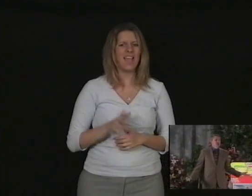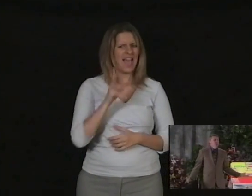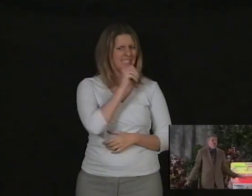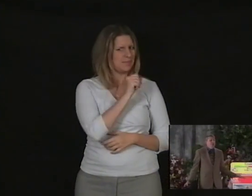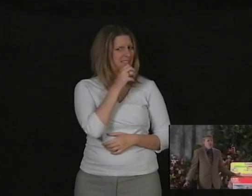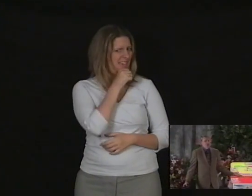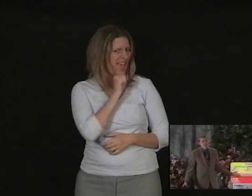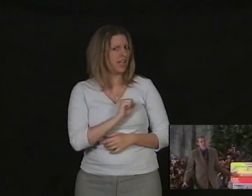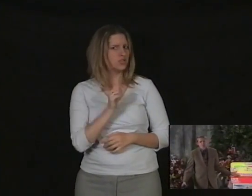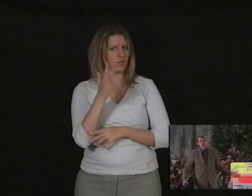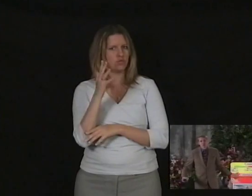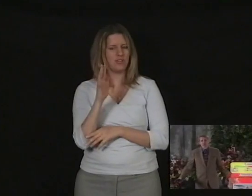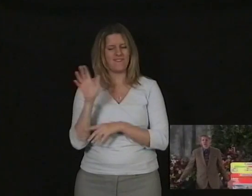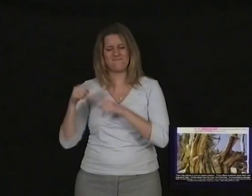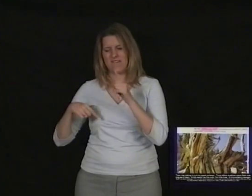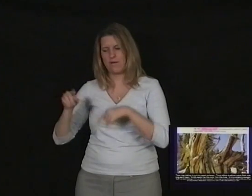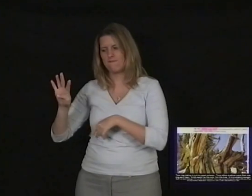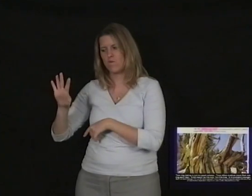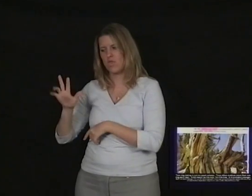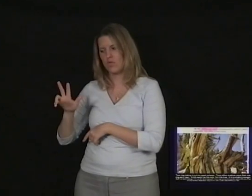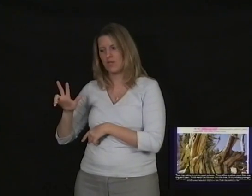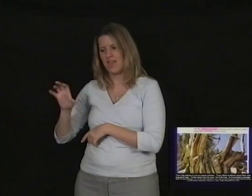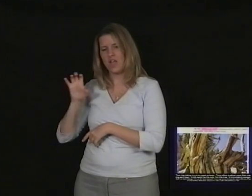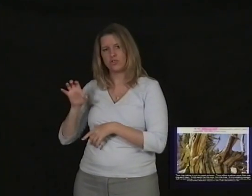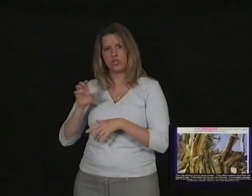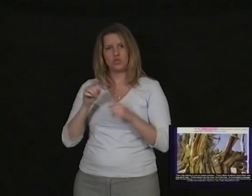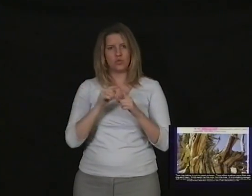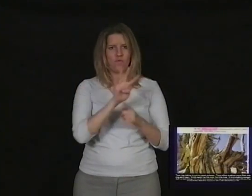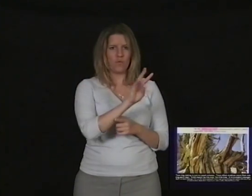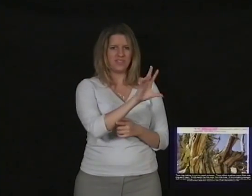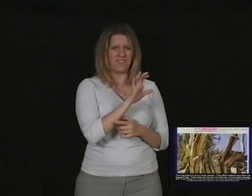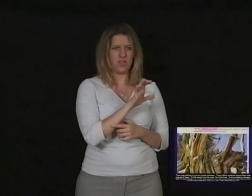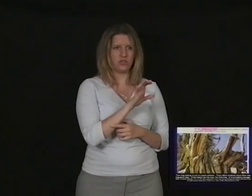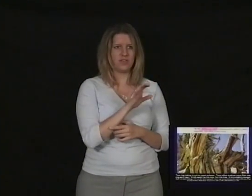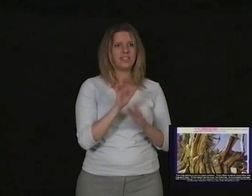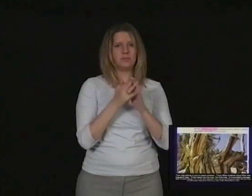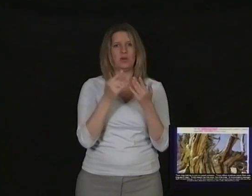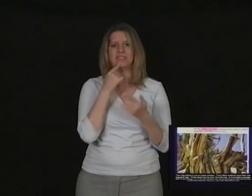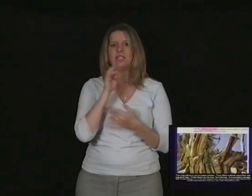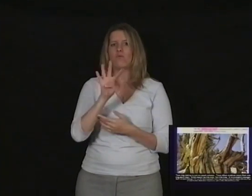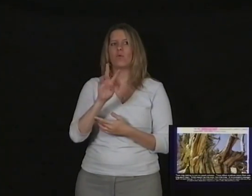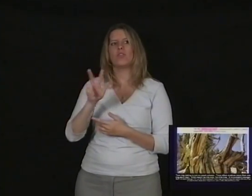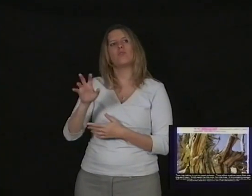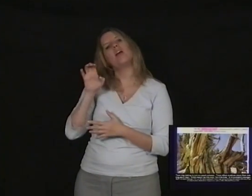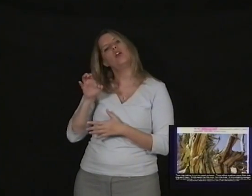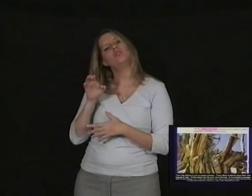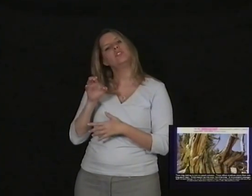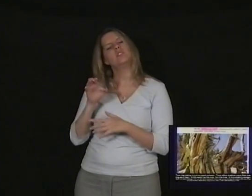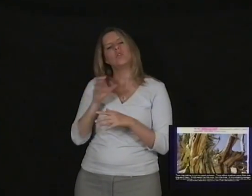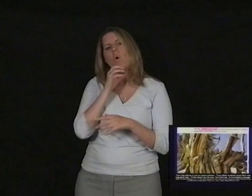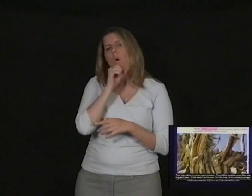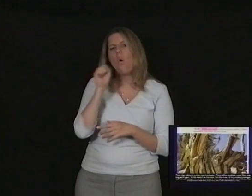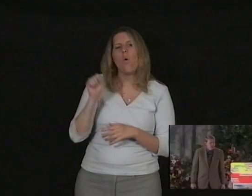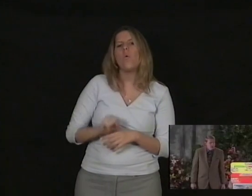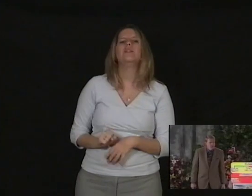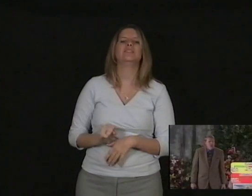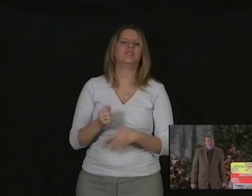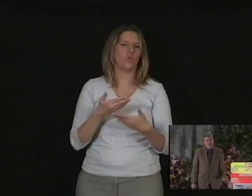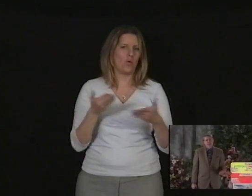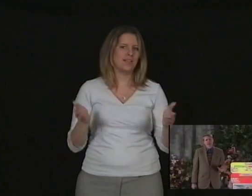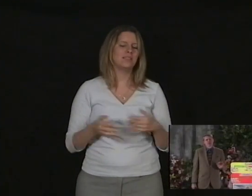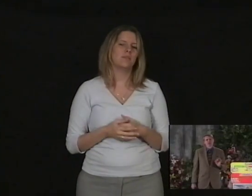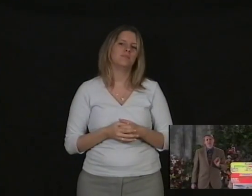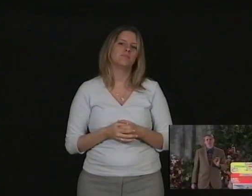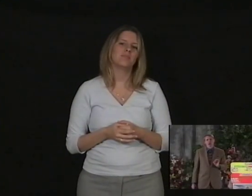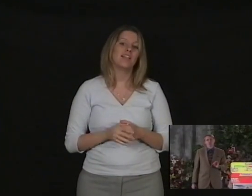Estimates of the age of the tree vary from 4,300 to 4,700. This textbook says 4,300 years old is the oldest organism.